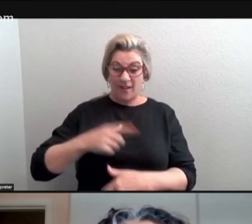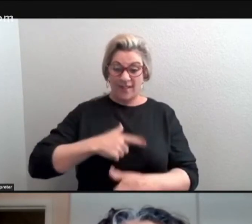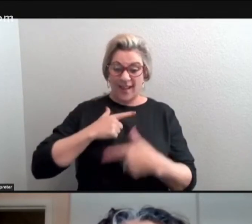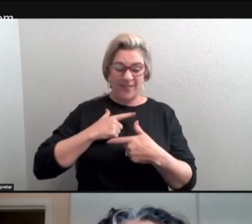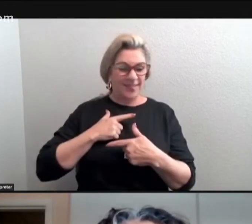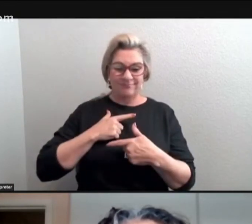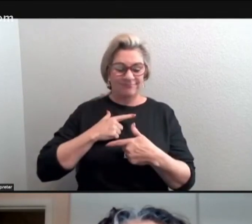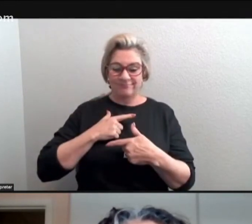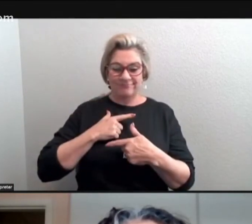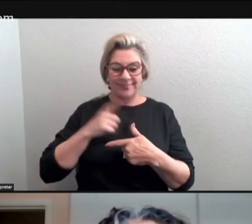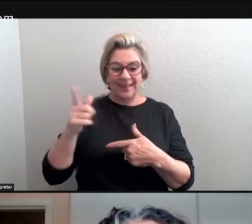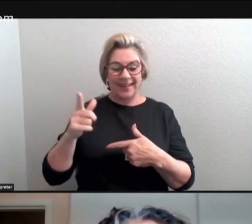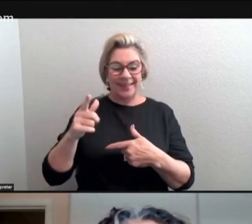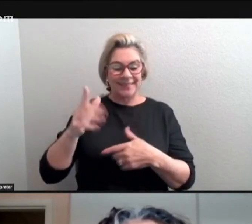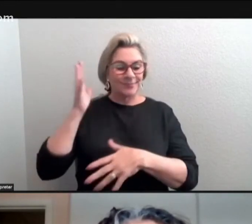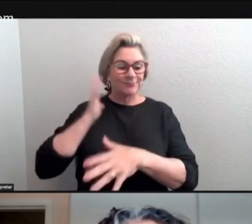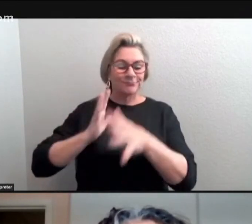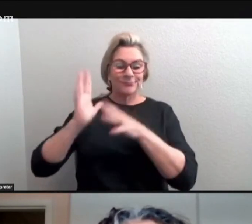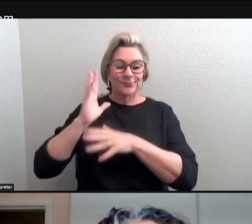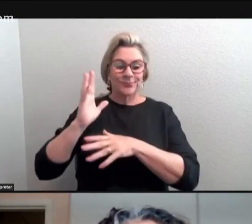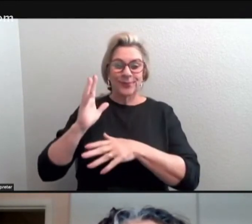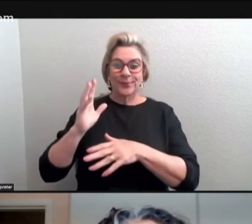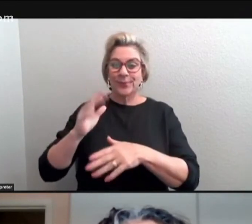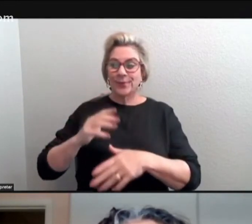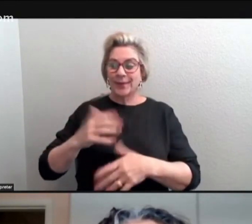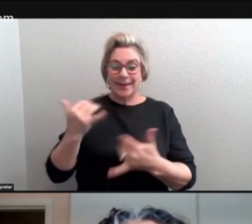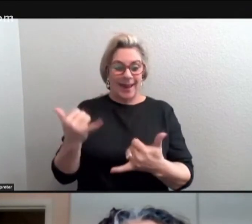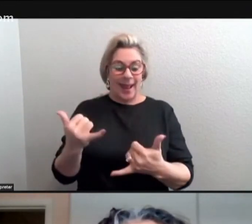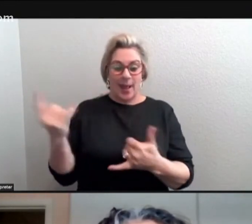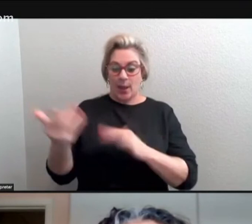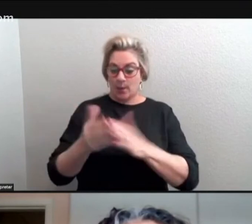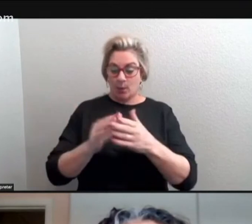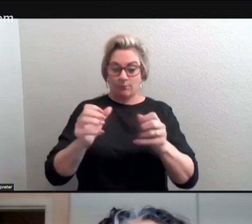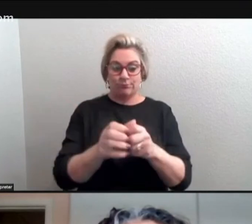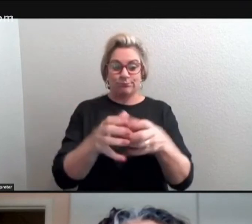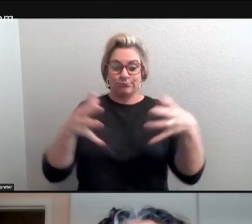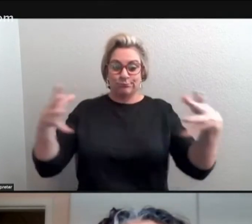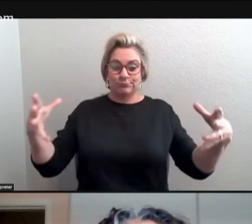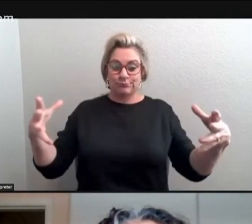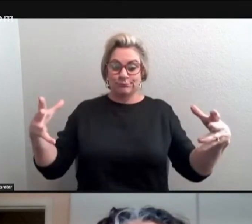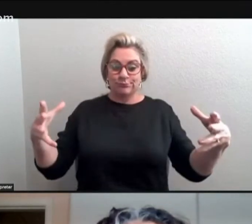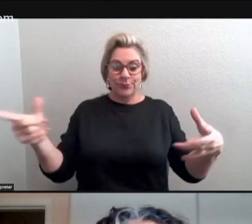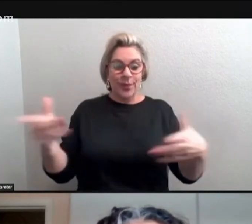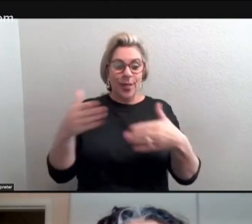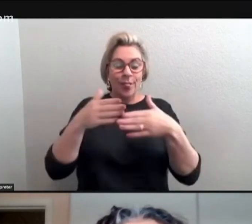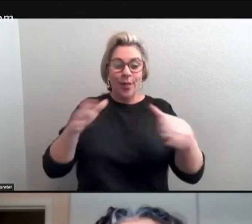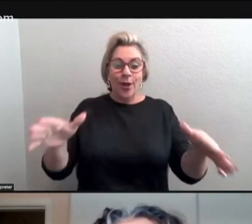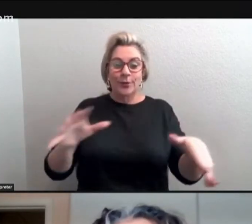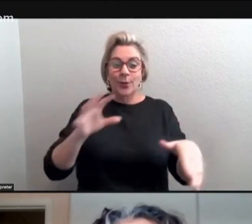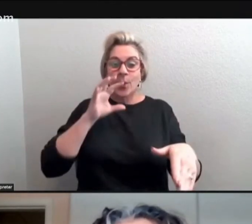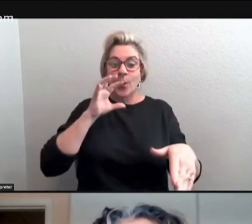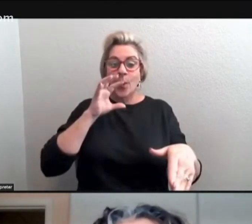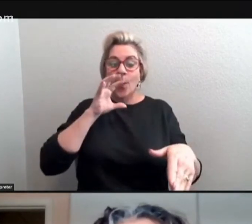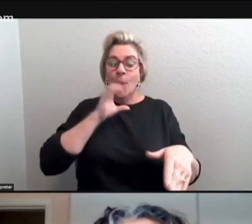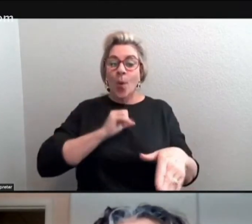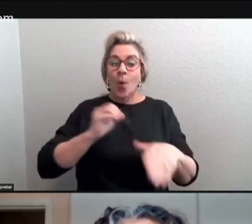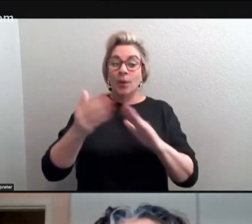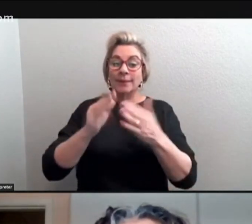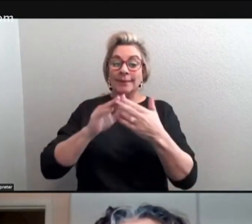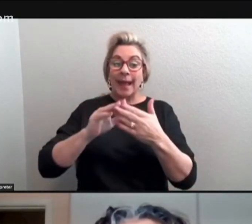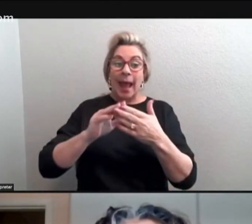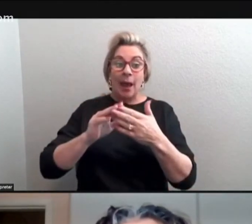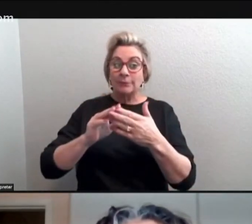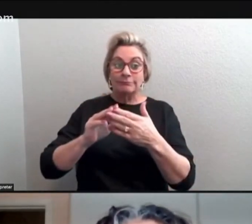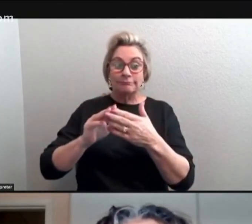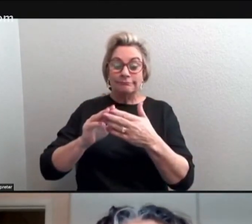century-old coal town that is a thriving community and lost much of their old town. The town hall itself was barely spared. I made